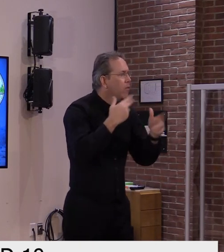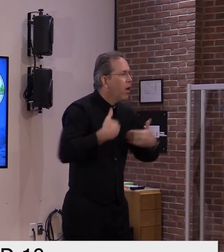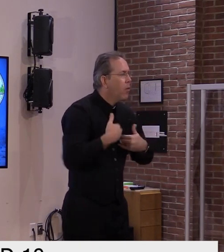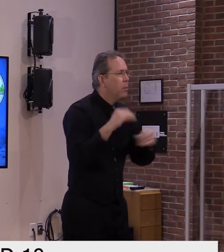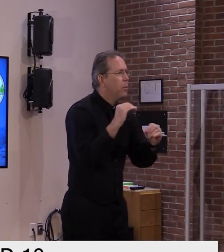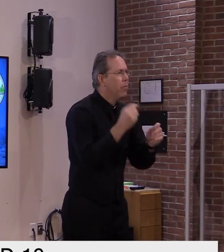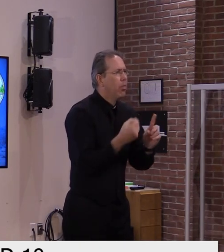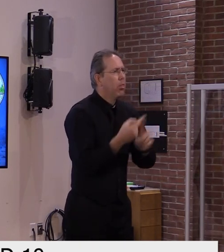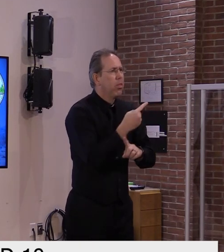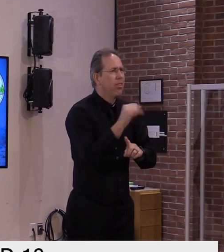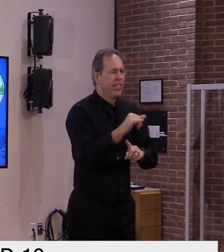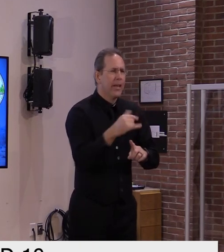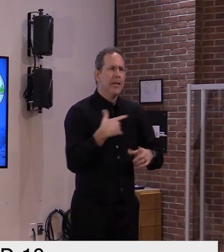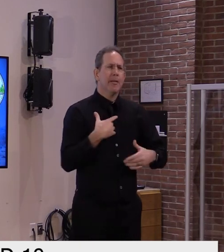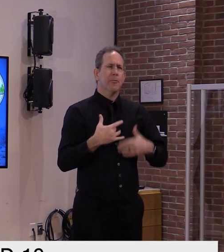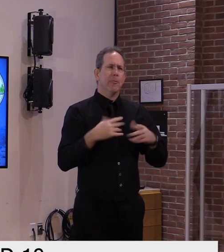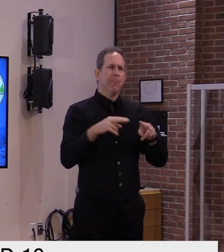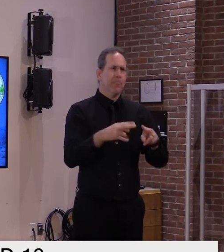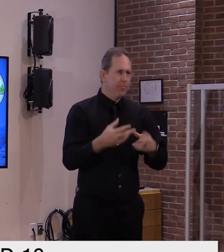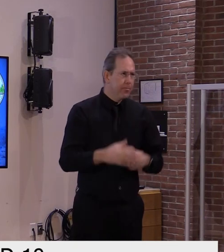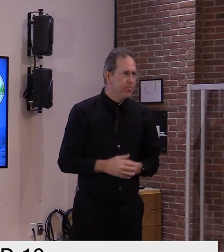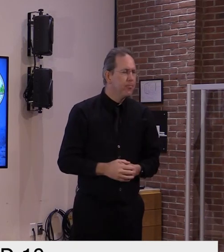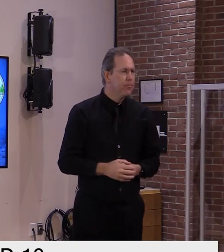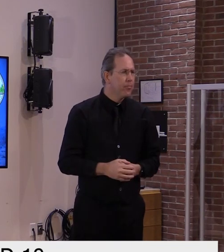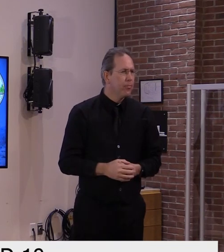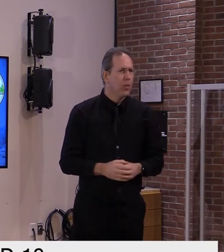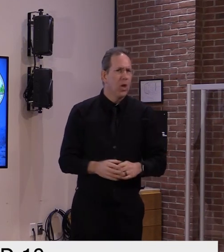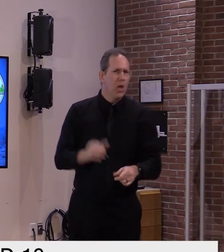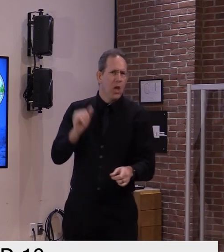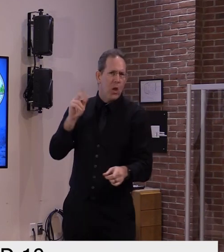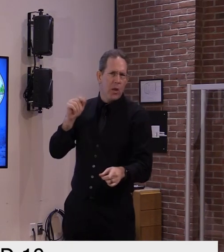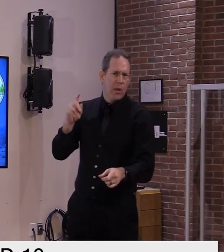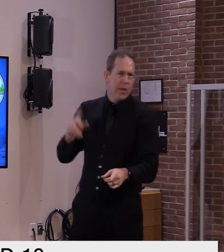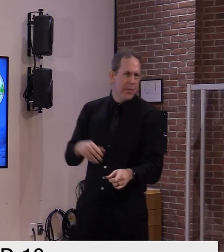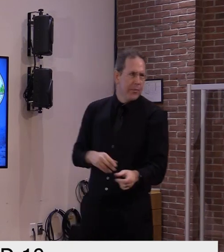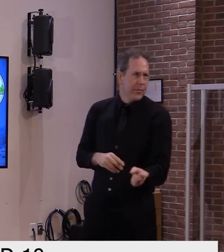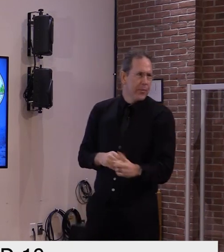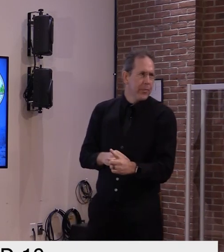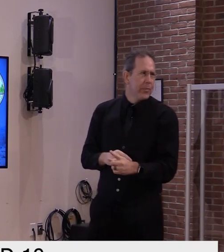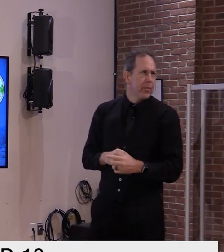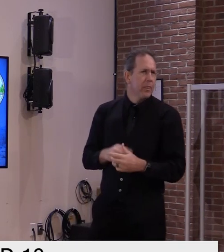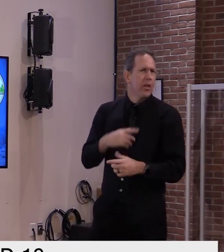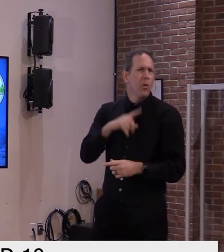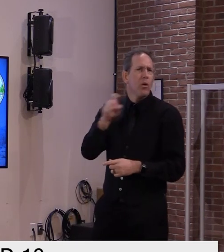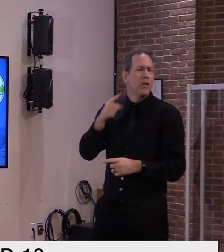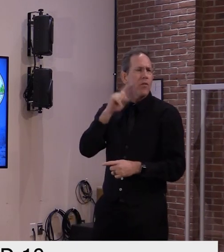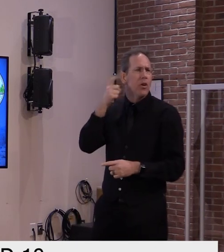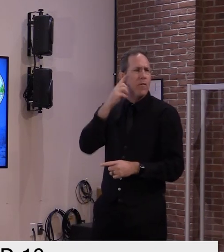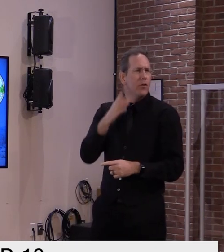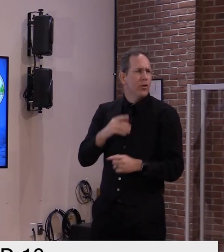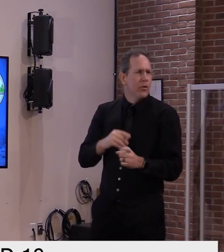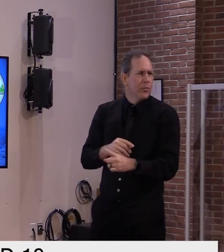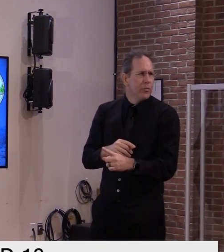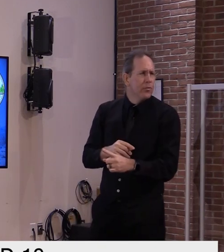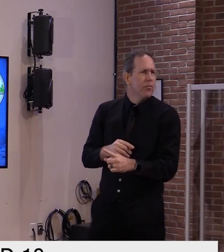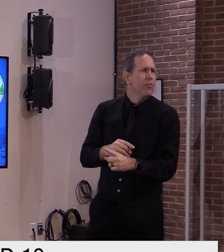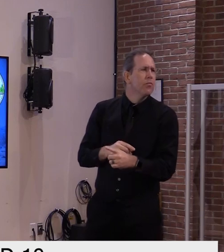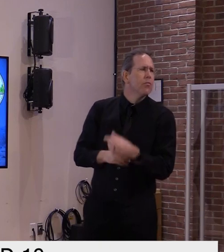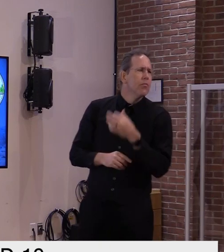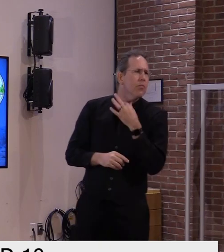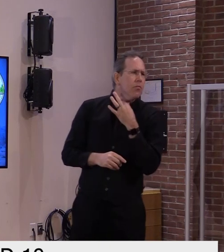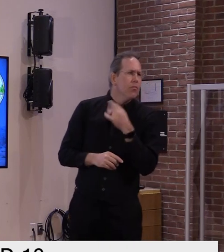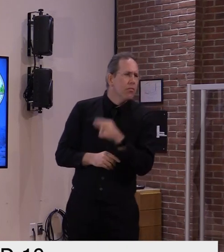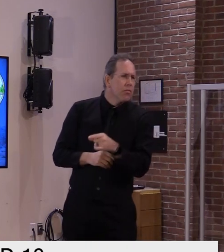Great. And then either for you, Commissioner Sherling, or Governor Scott, are you aware, has the National Guard been called to Washington, D.C. at